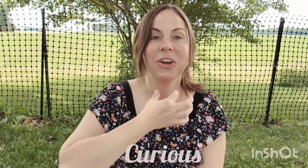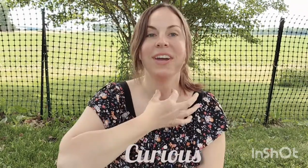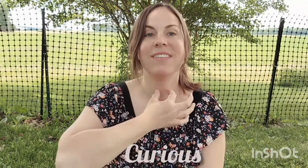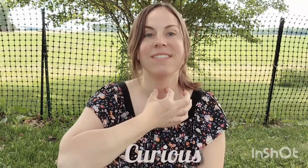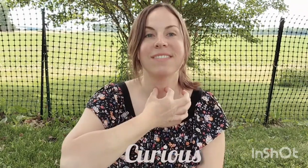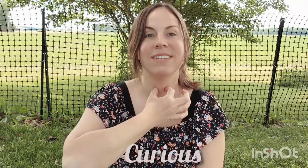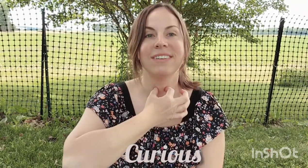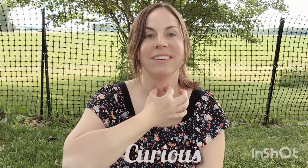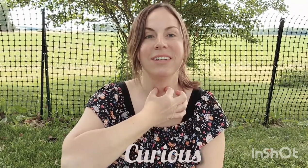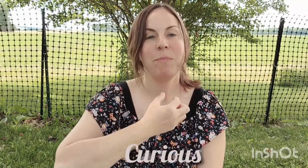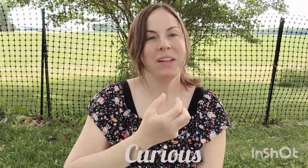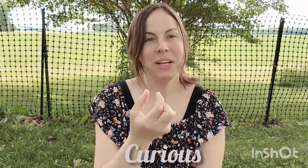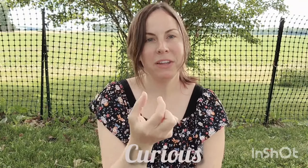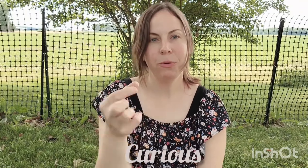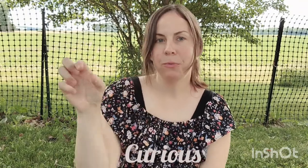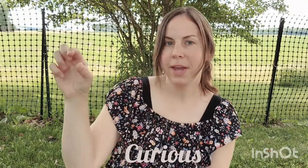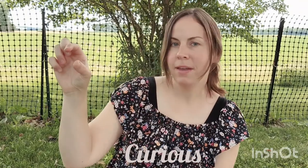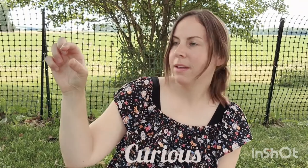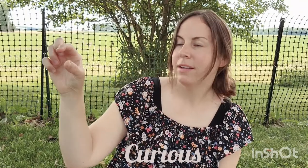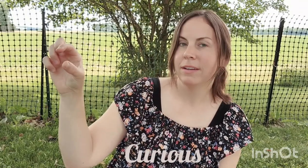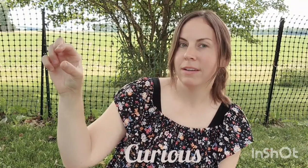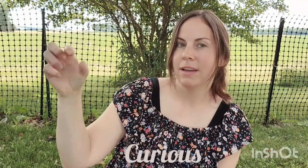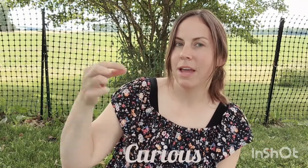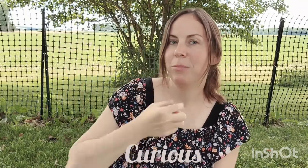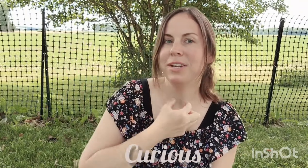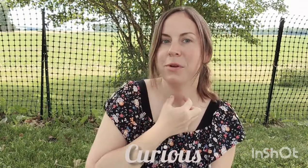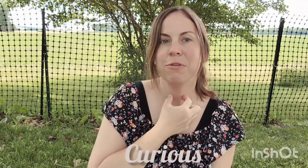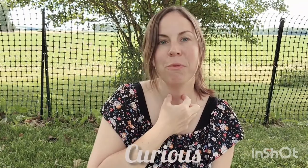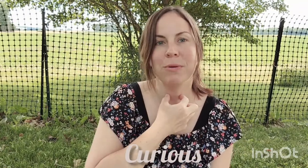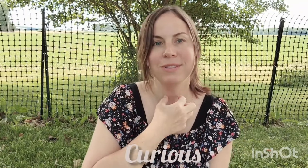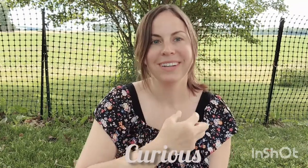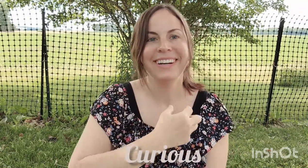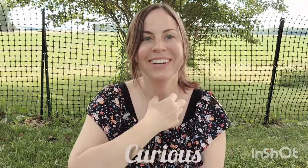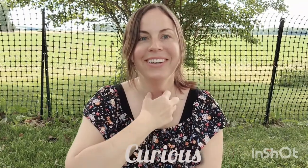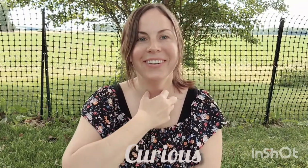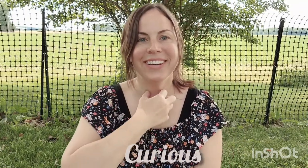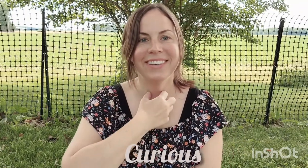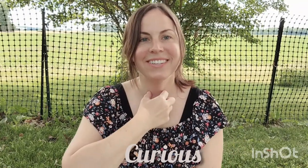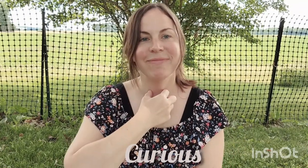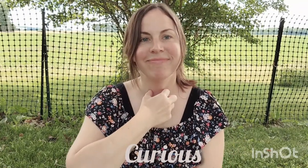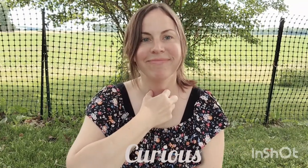Curious. Make like a little ring and put it near your throat. Curious.